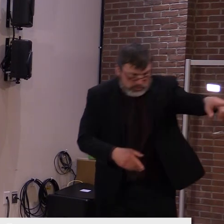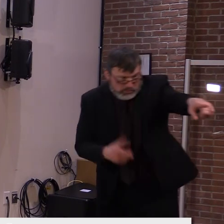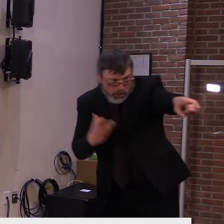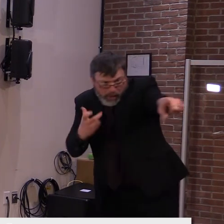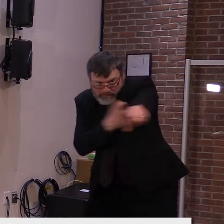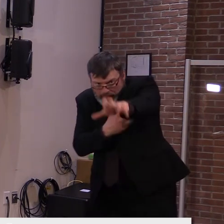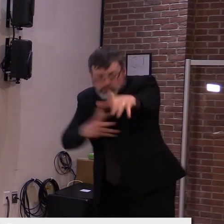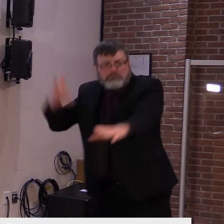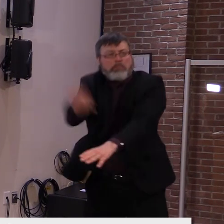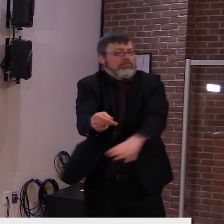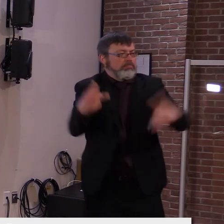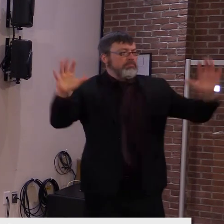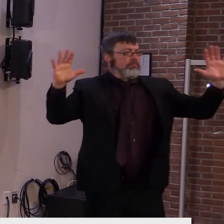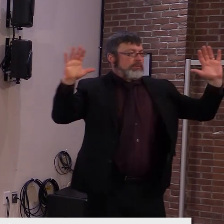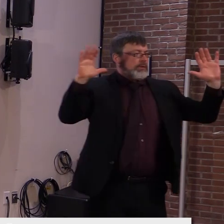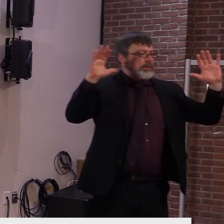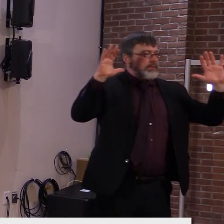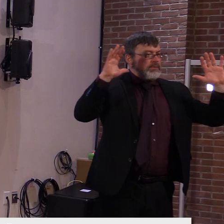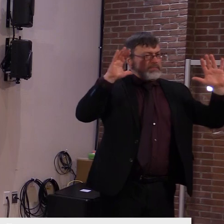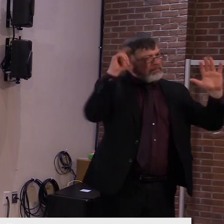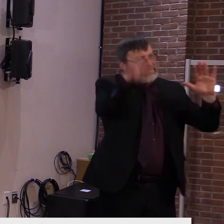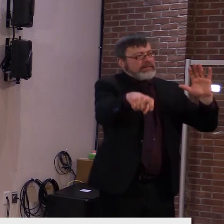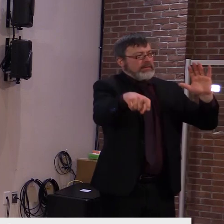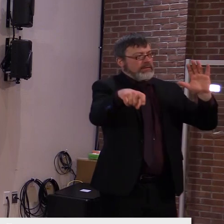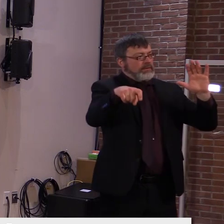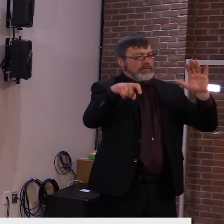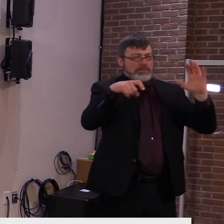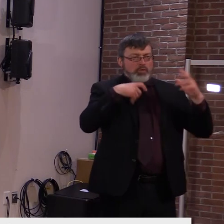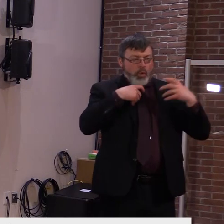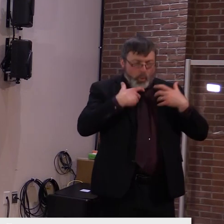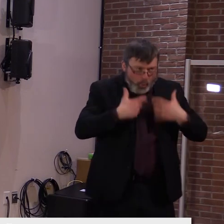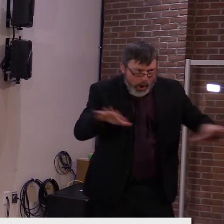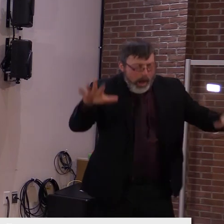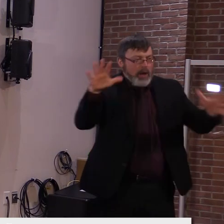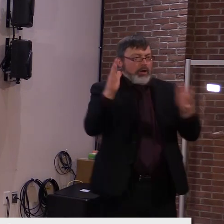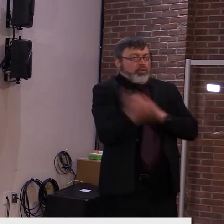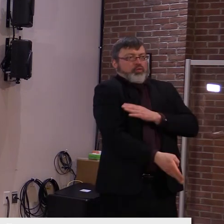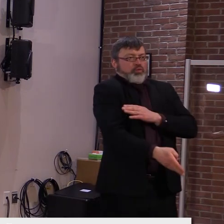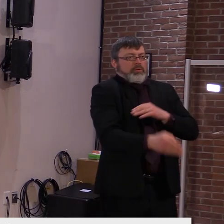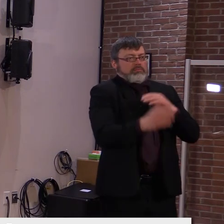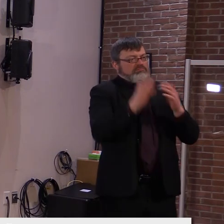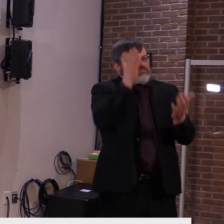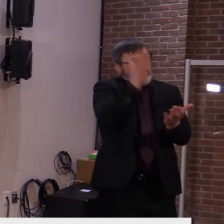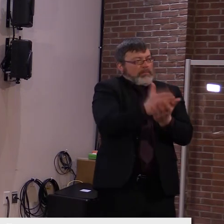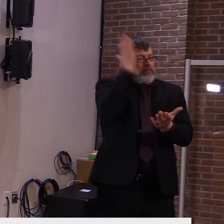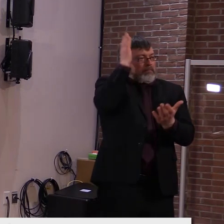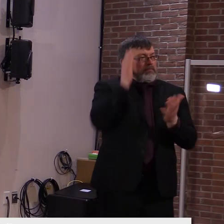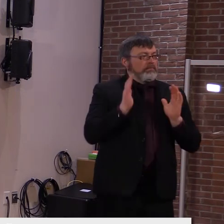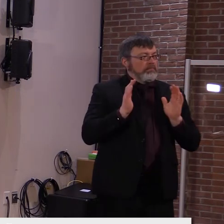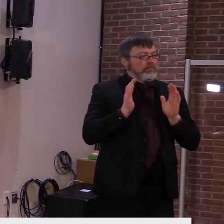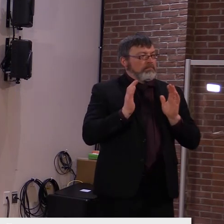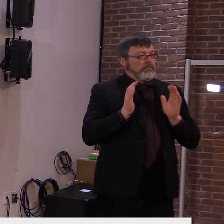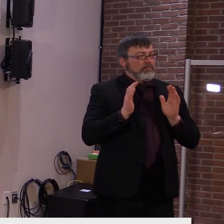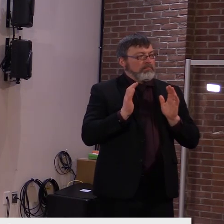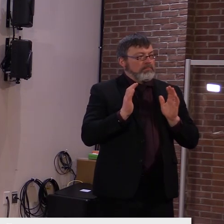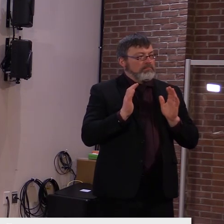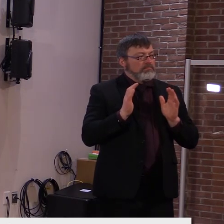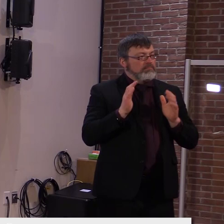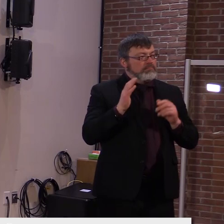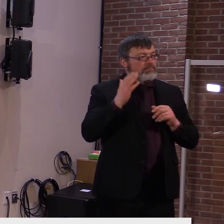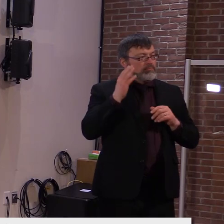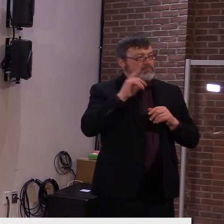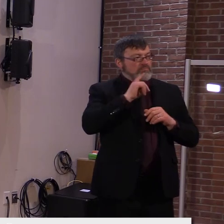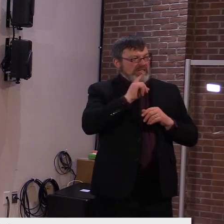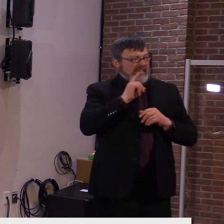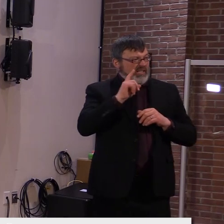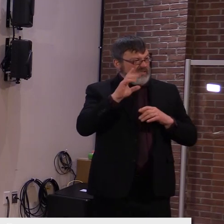than waste the dosage. And I think, by and large, everybody is adhering to those policies. And I think